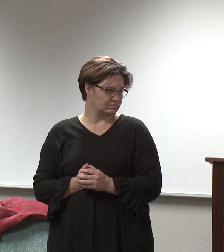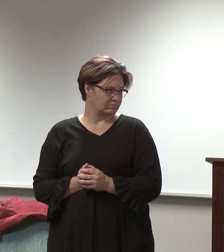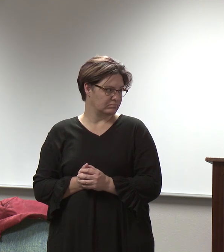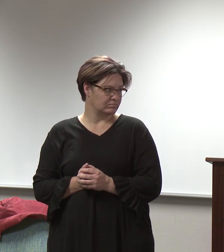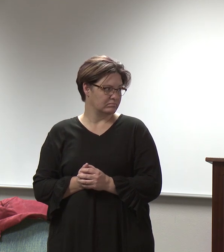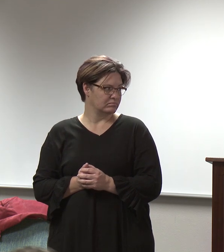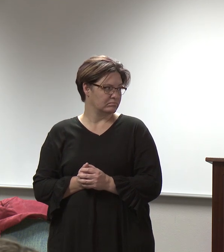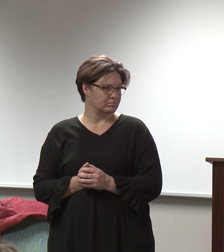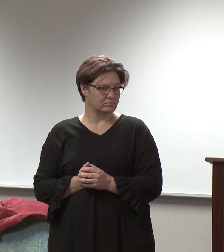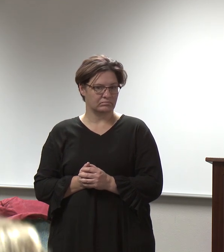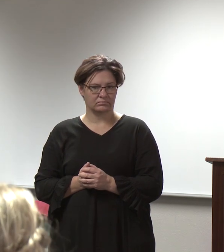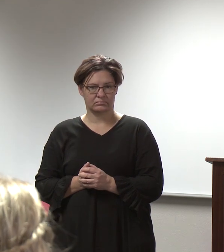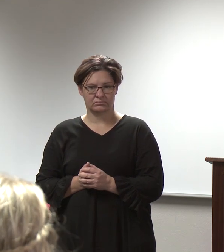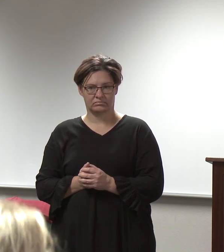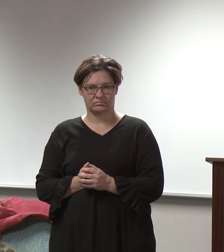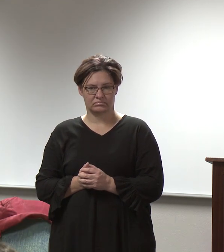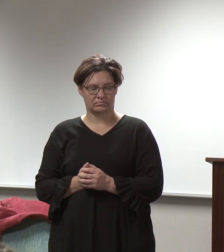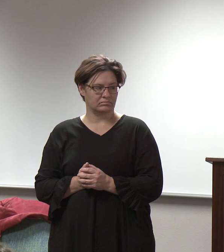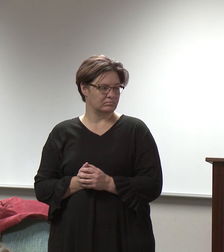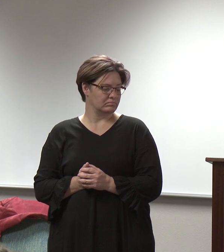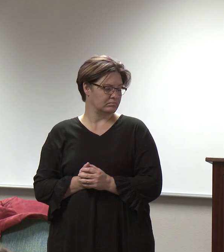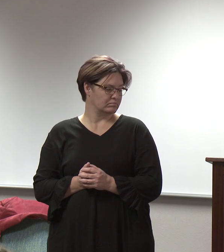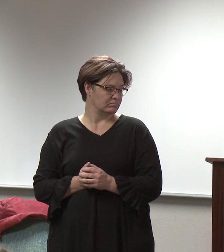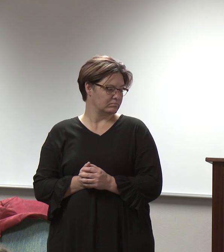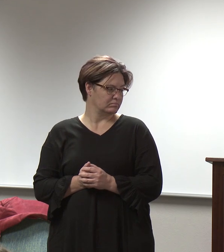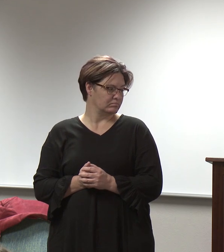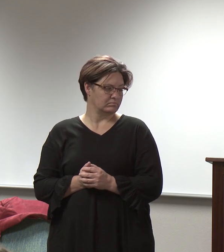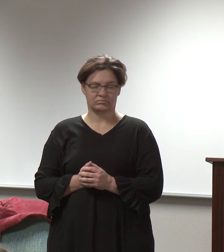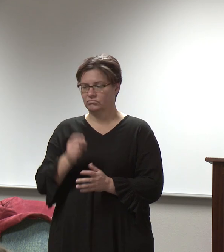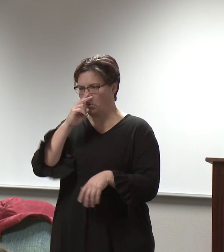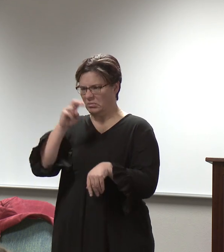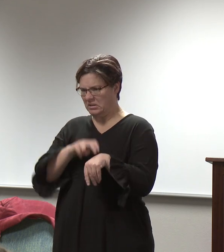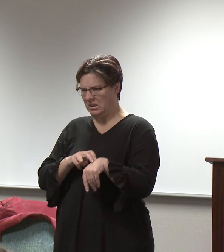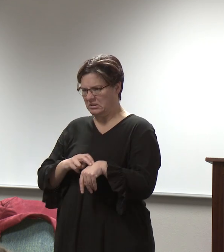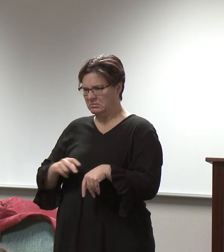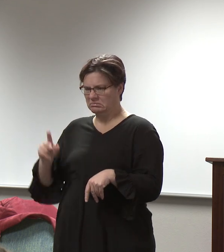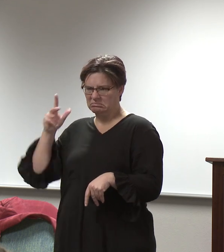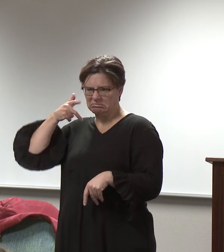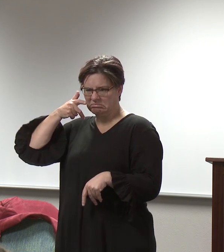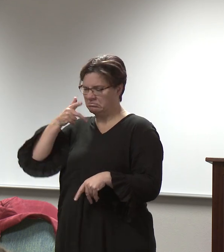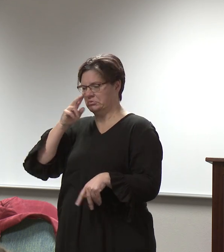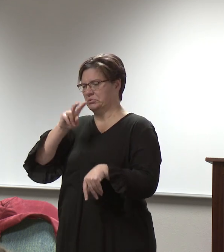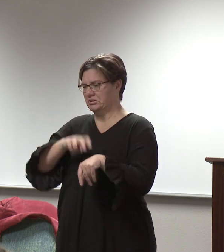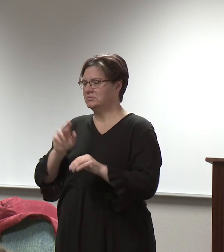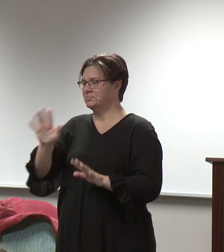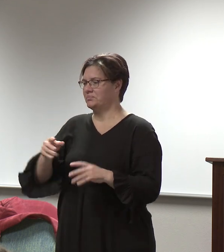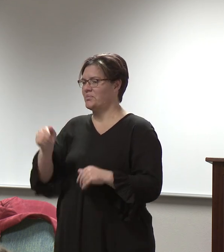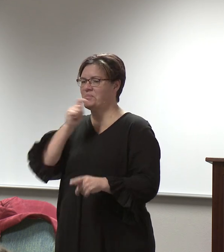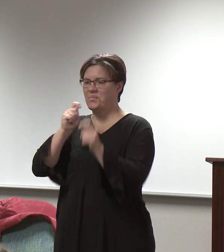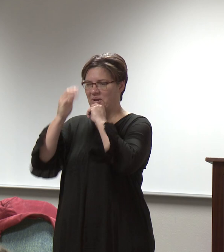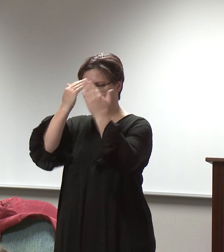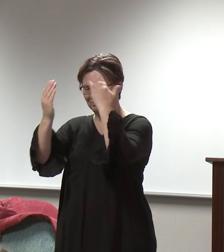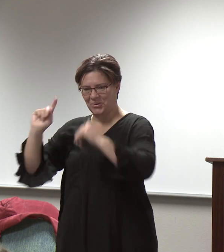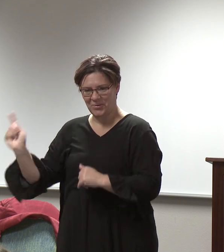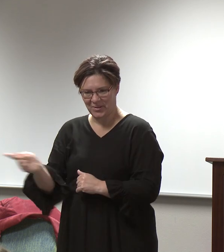Do I need this? I don't think so. No, I don't think. It's fine. Good morning, everyone. Thank